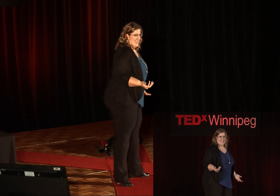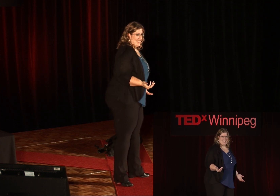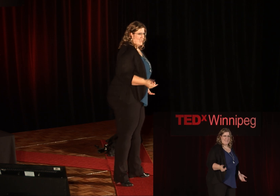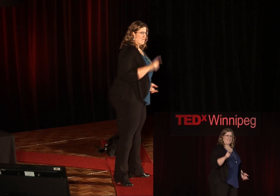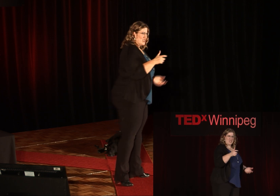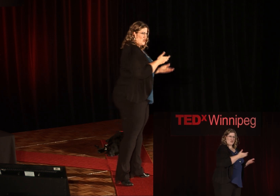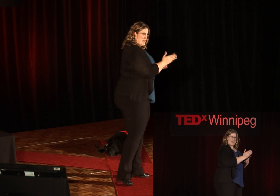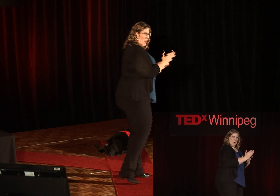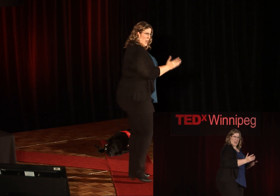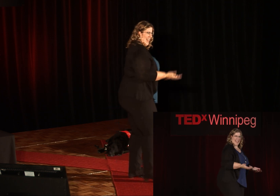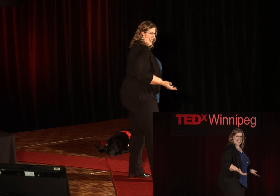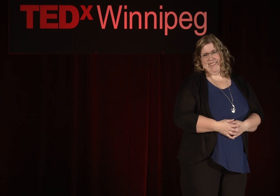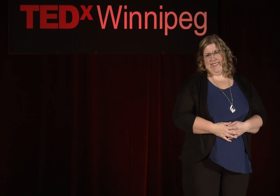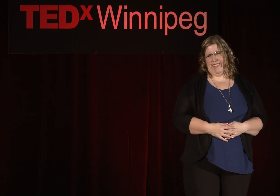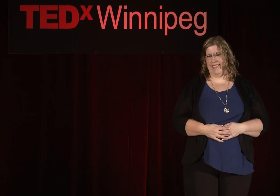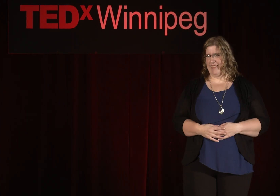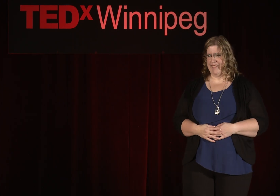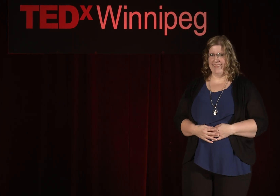be okay.